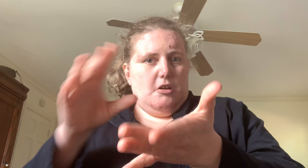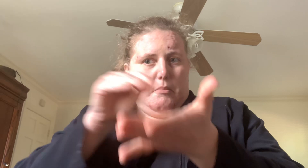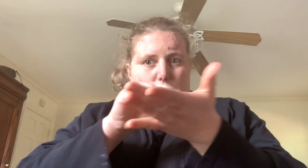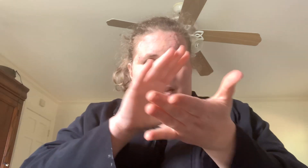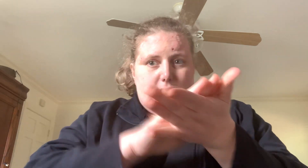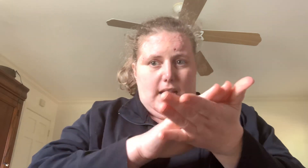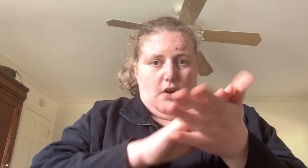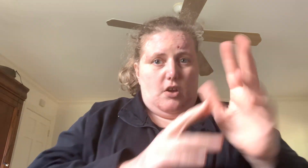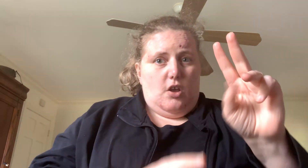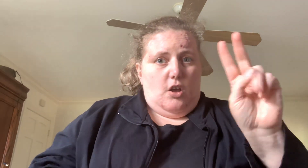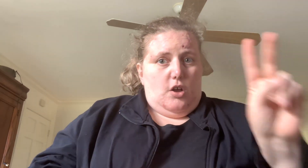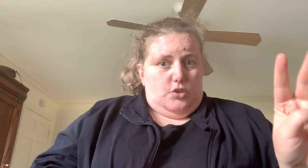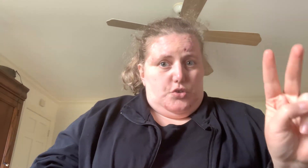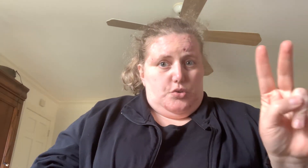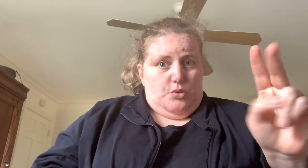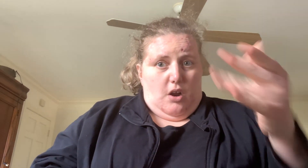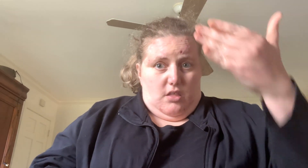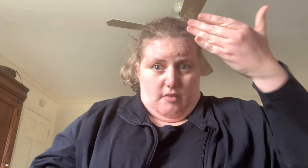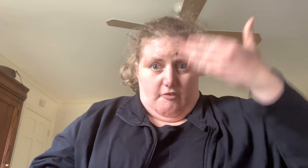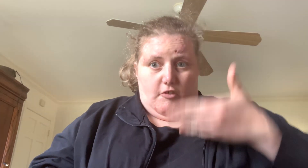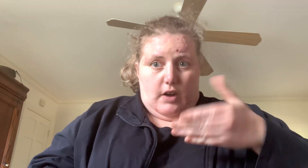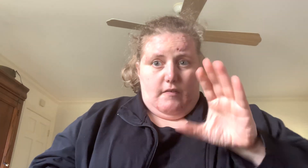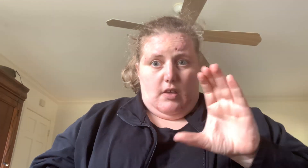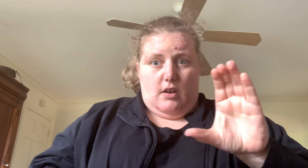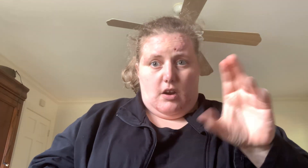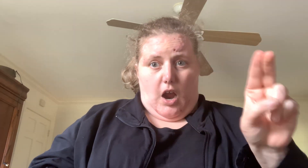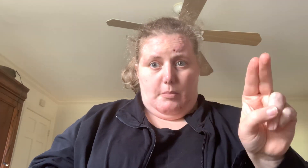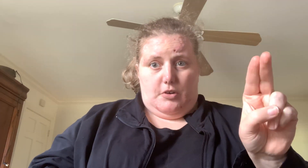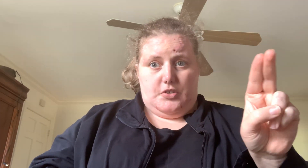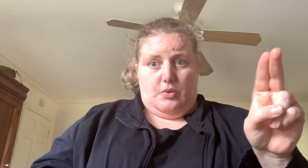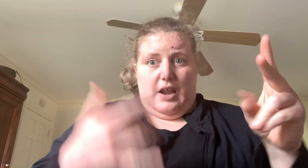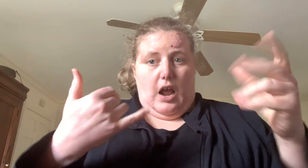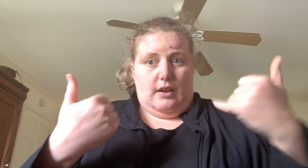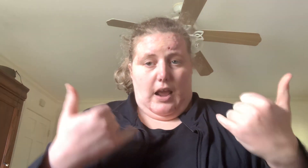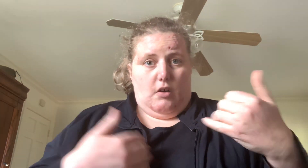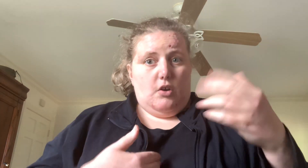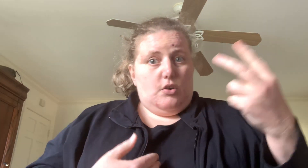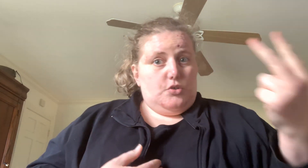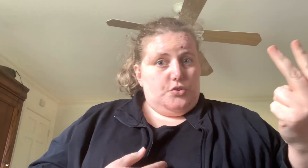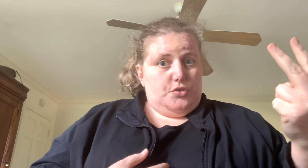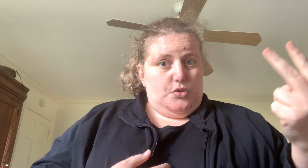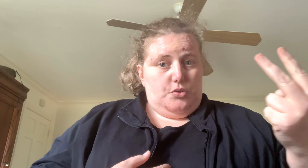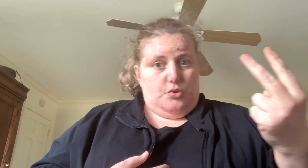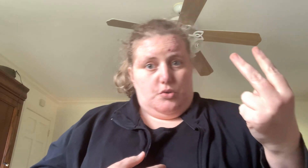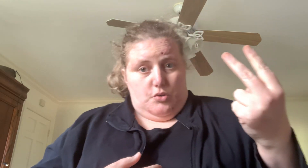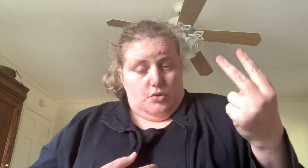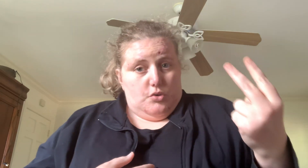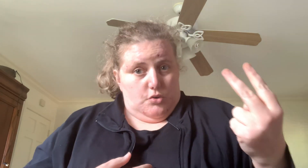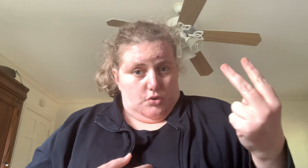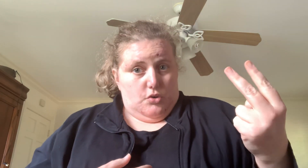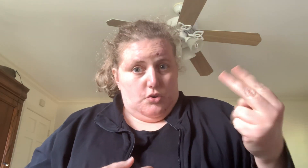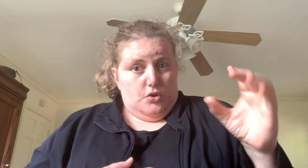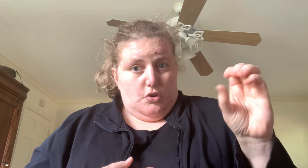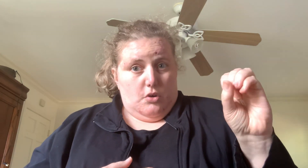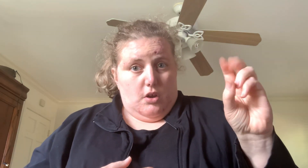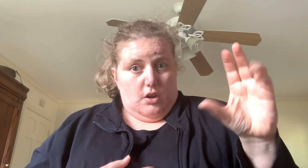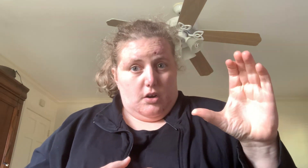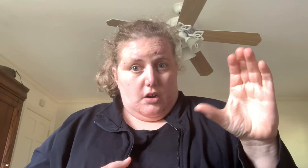2 on the right, 2 oxygens on the left, 2 on the right. As I said in the previous tutorial, I told you that you don't always have to